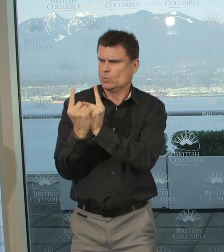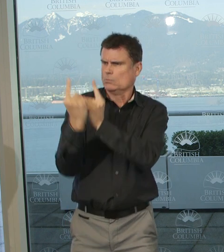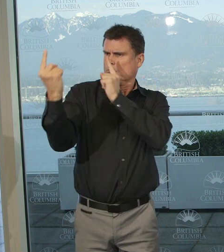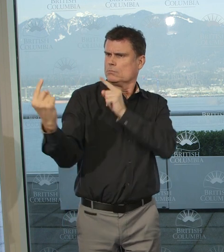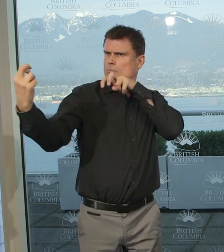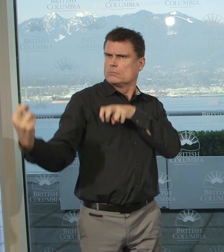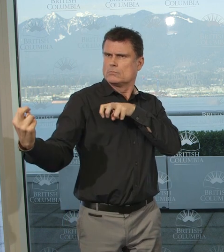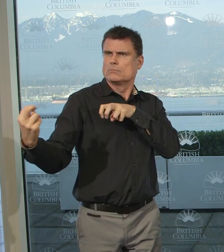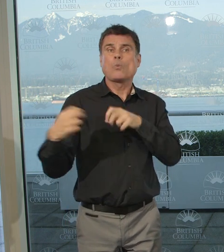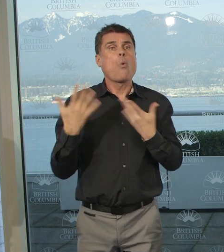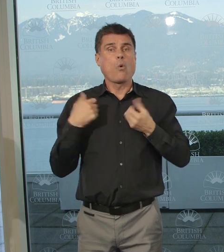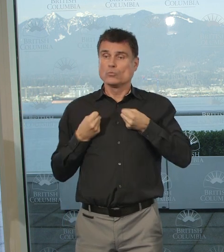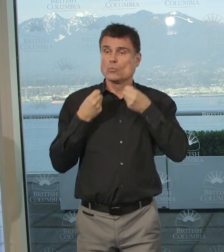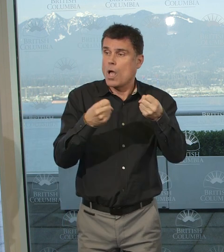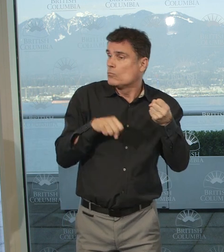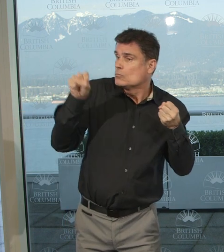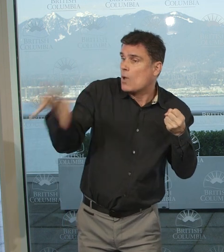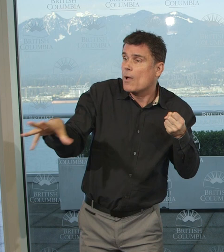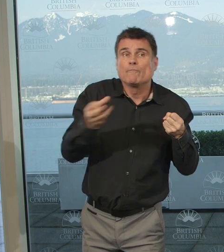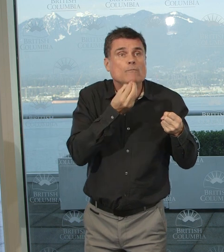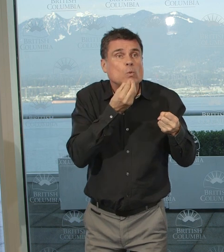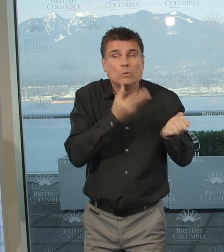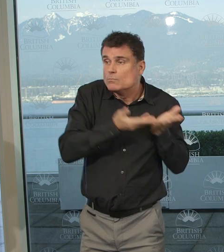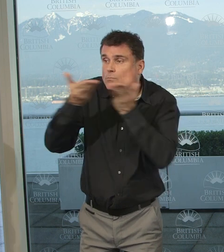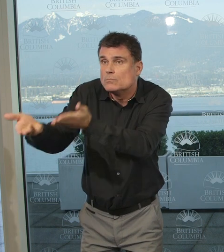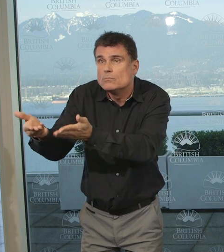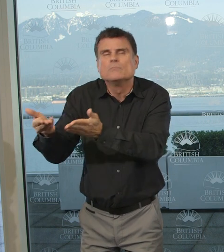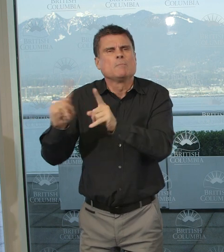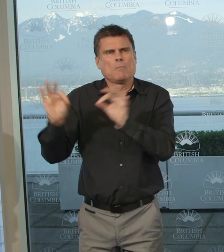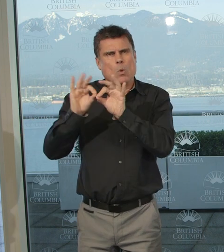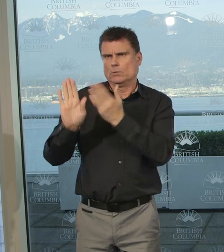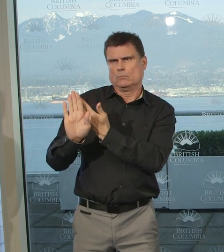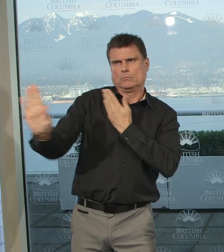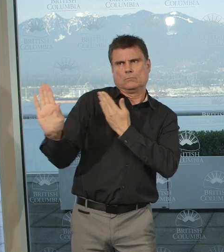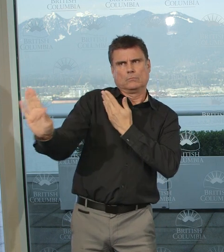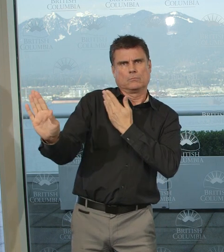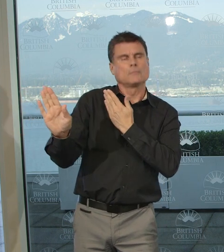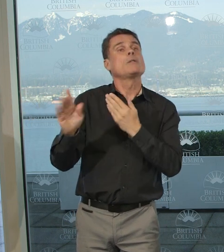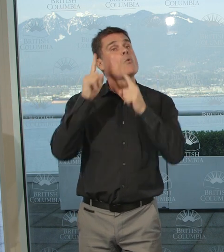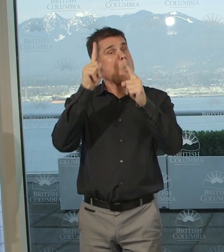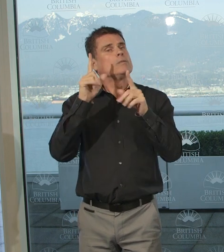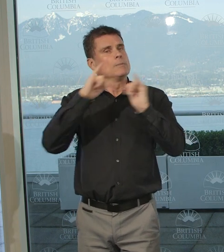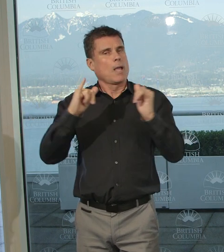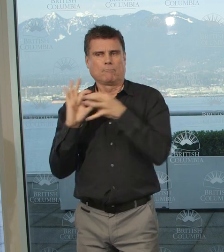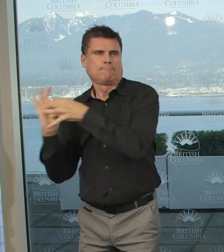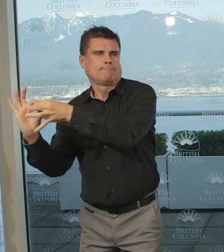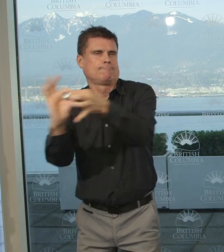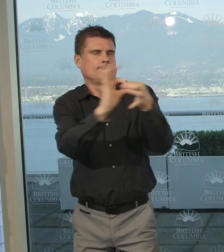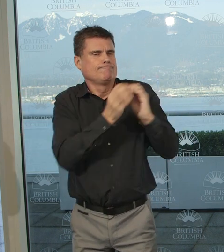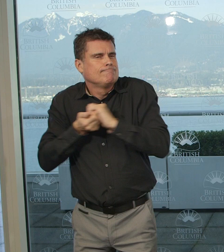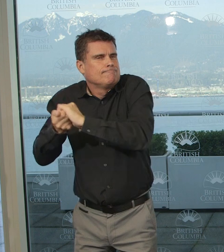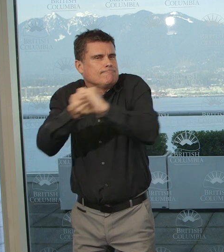them. These are things that are really important to help us stay connected. In particular, we want to make sure that we're